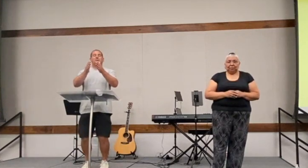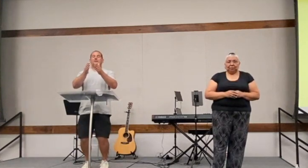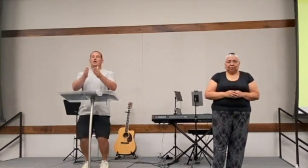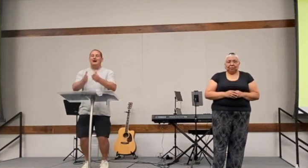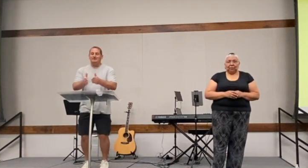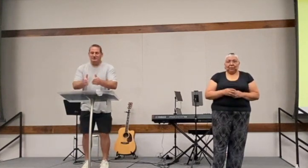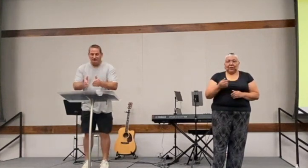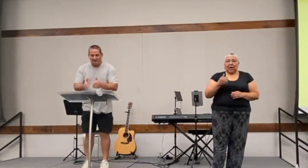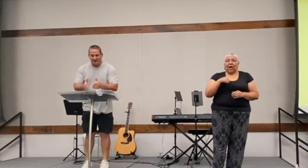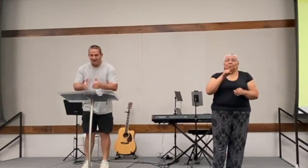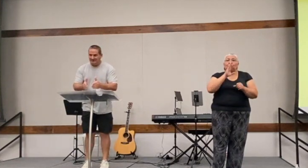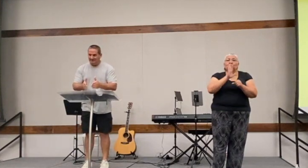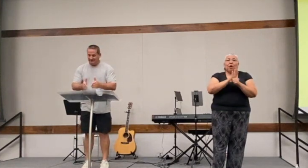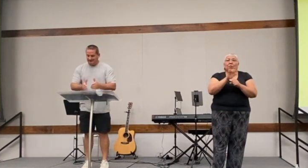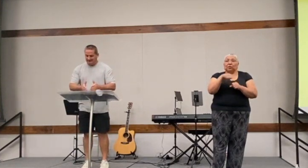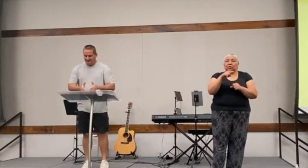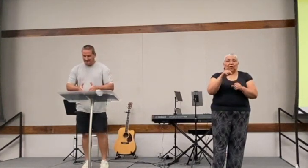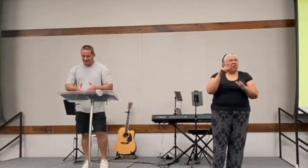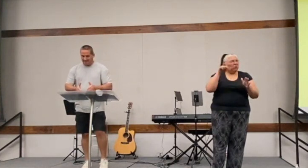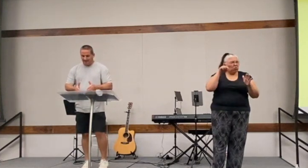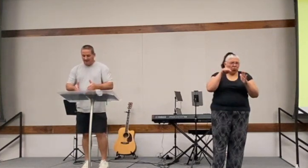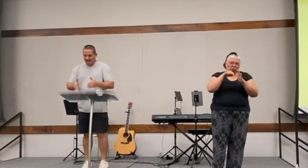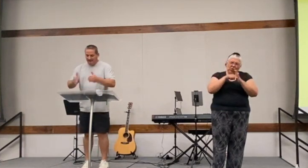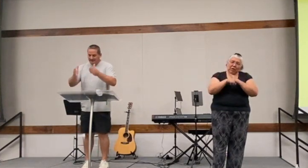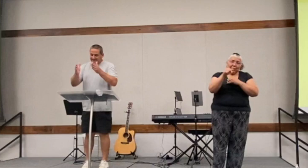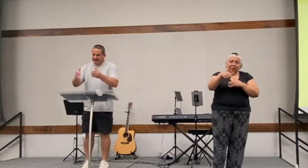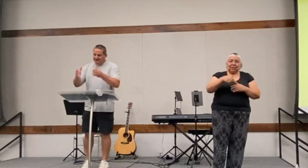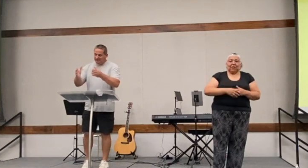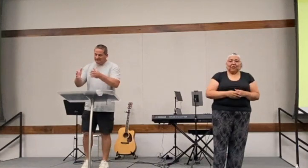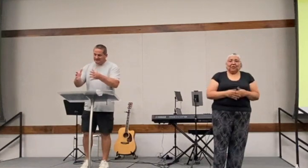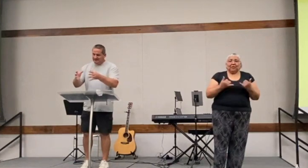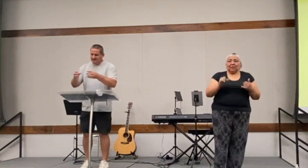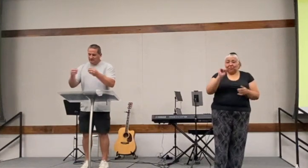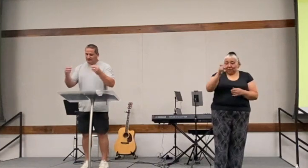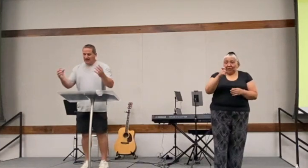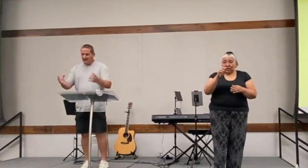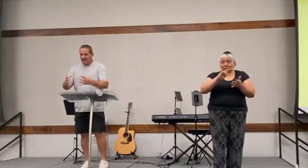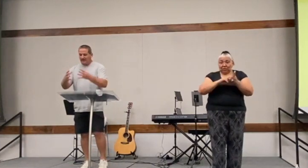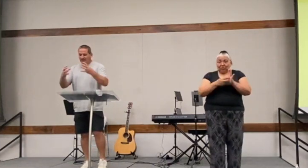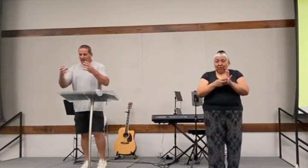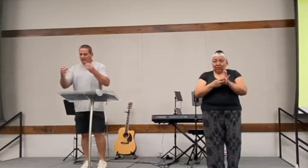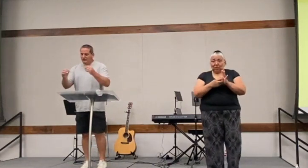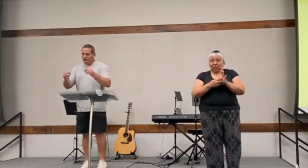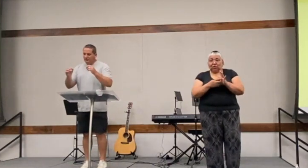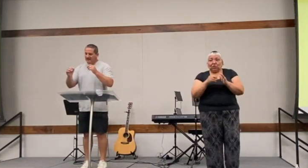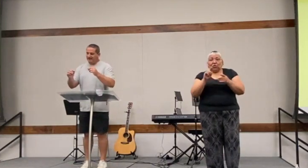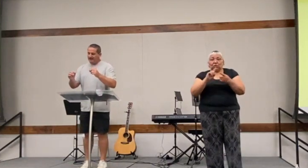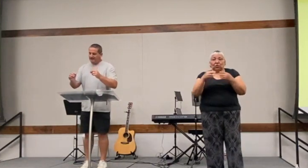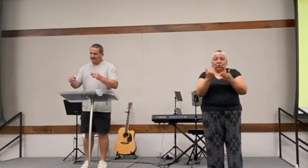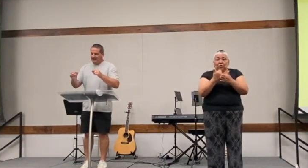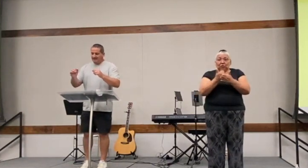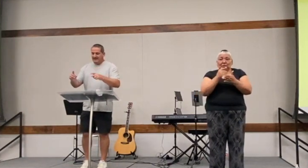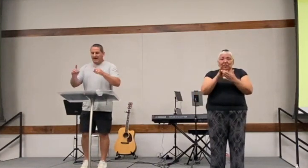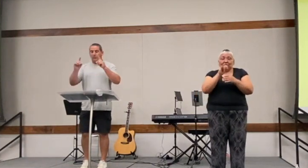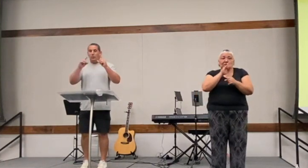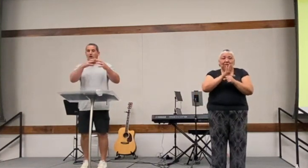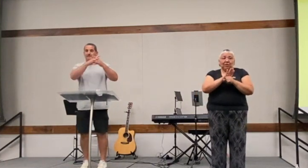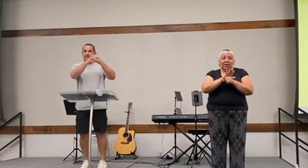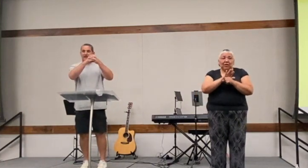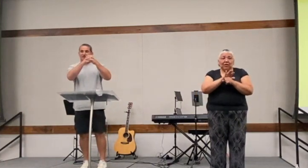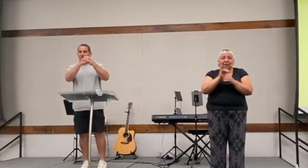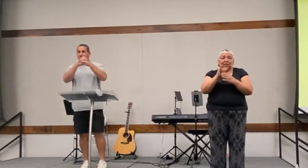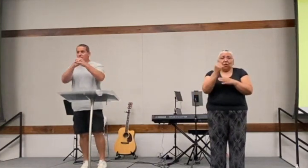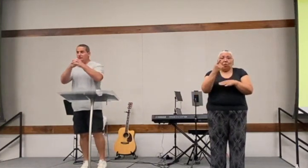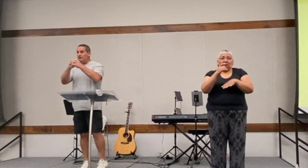Well, I promise you we're going to go deep into this. Sex was intended to inaugurate and renew that covenant, that